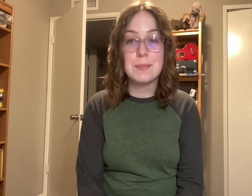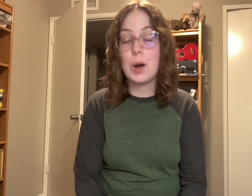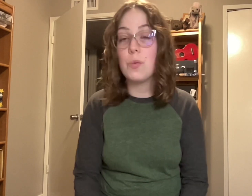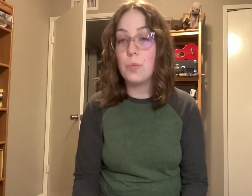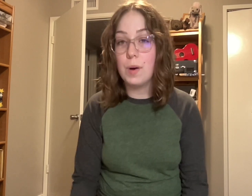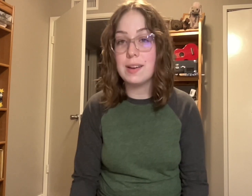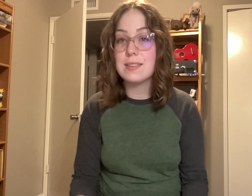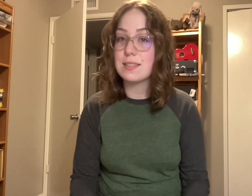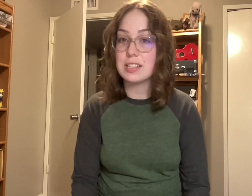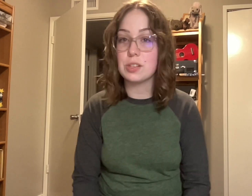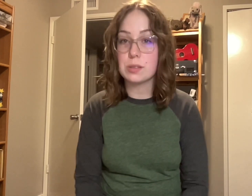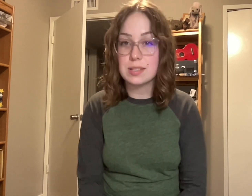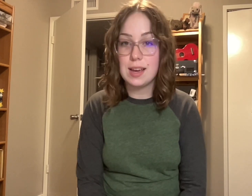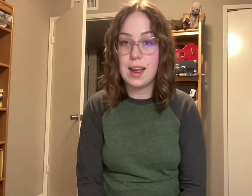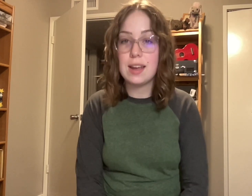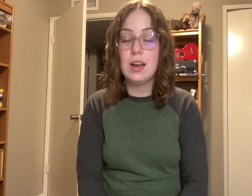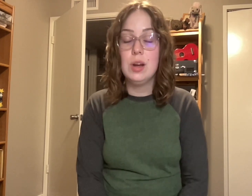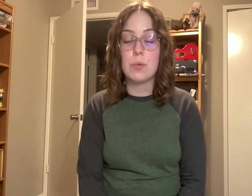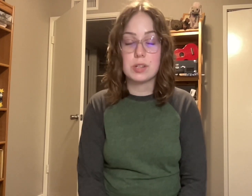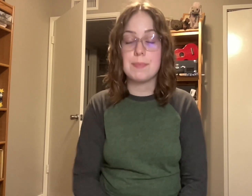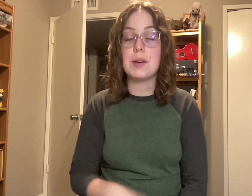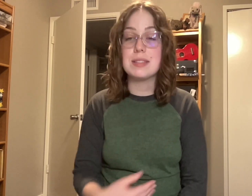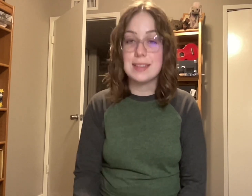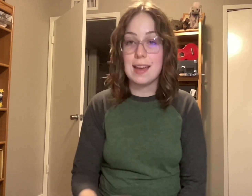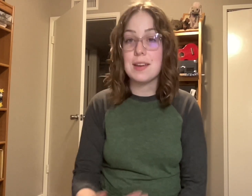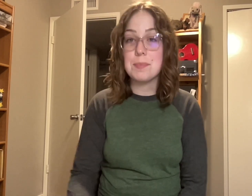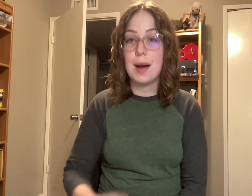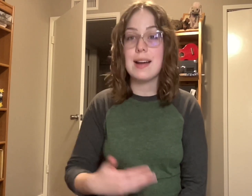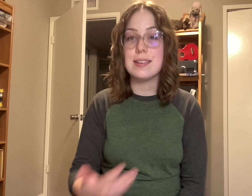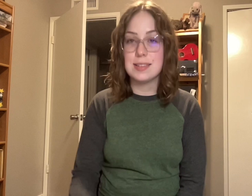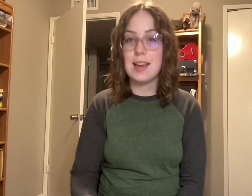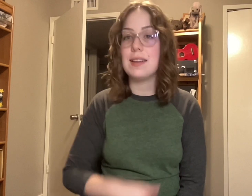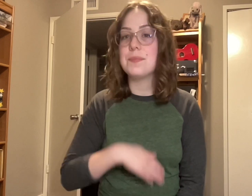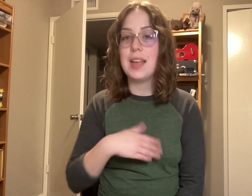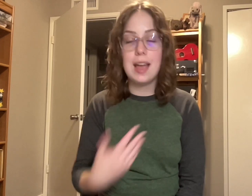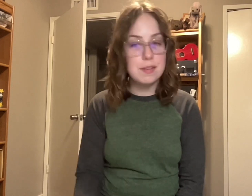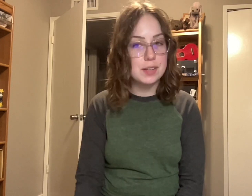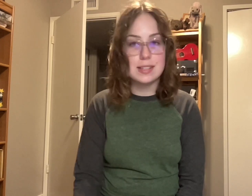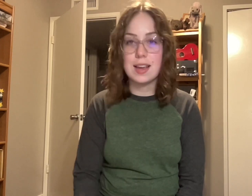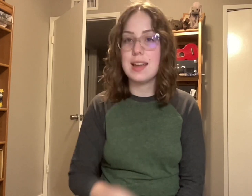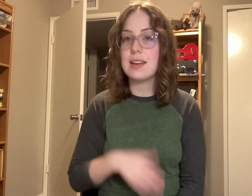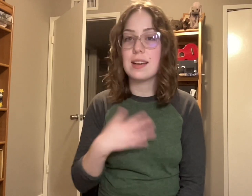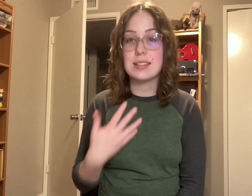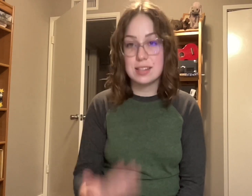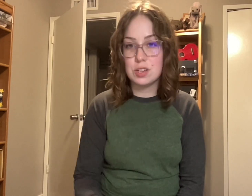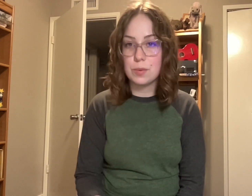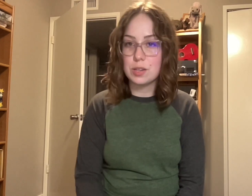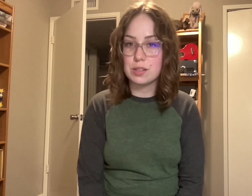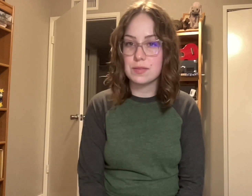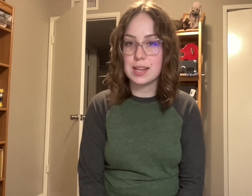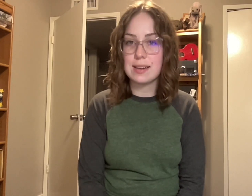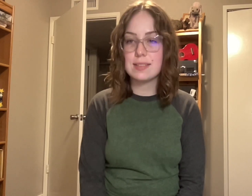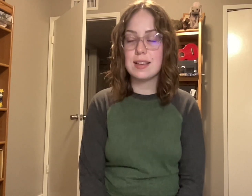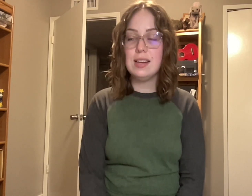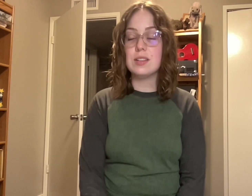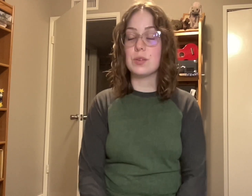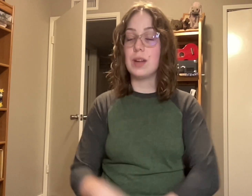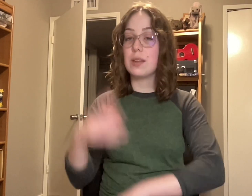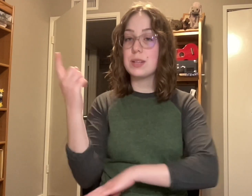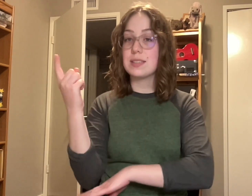about one singular day, we're talking about day by day. Every day, a continuation of days. So now that we've